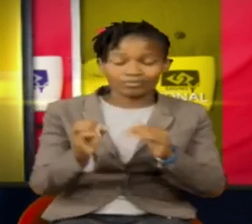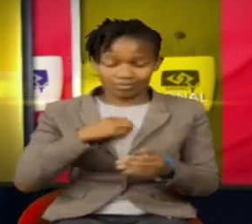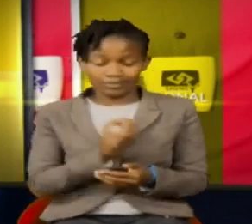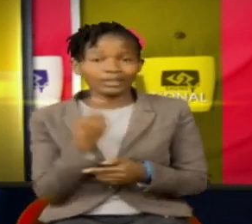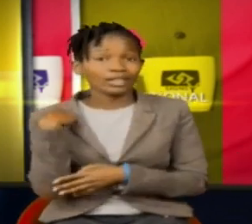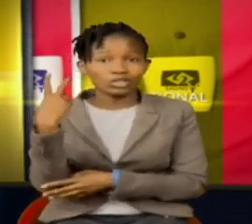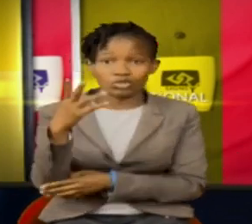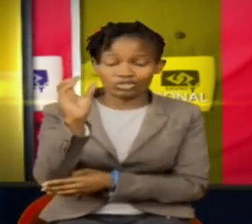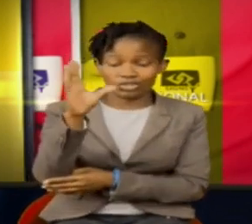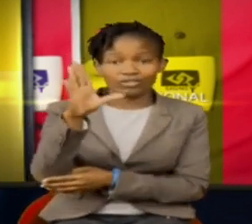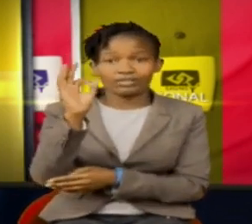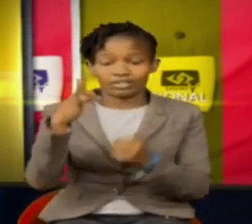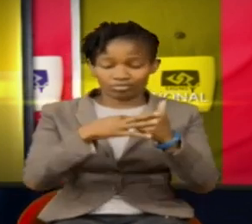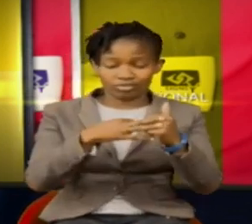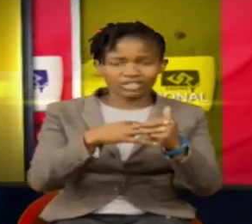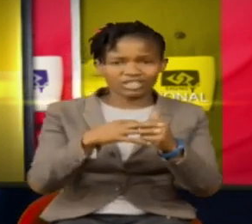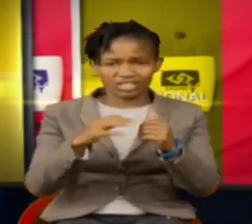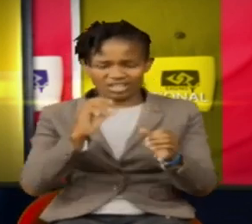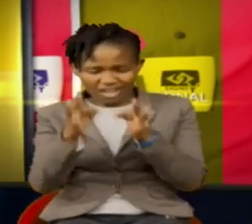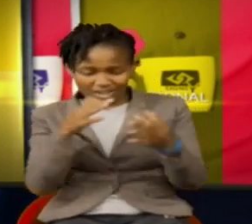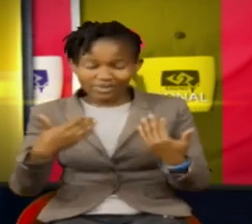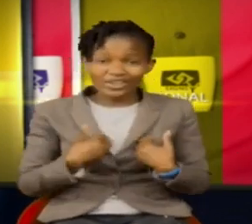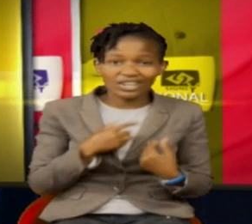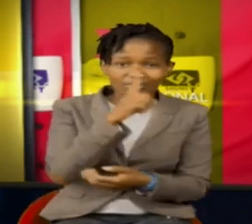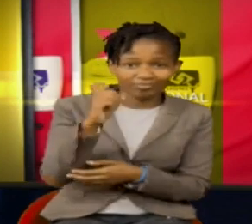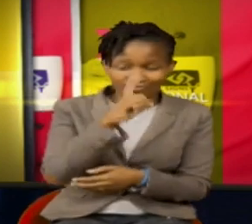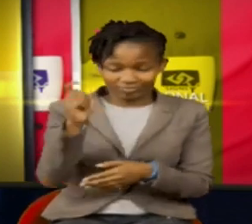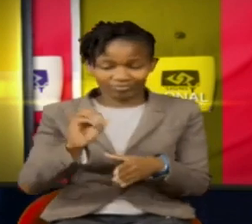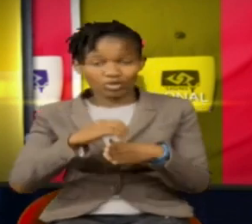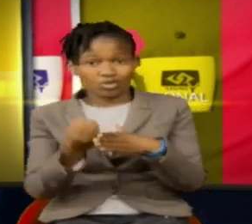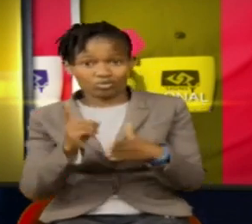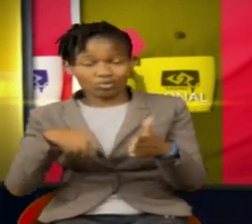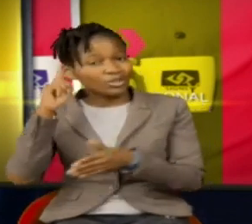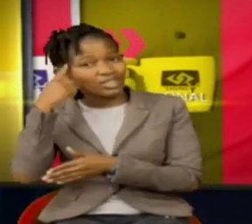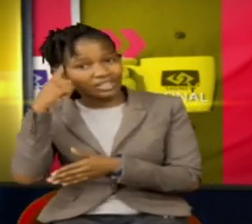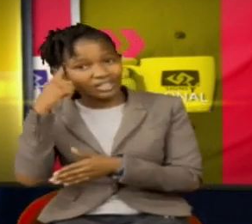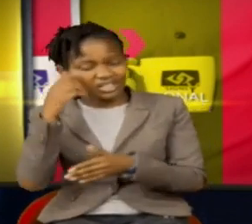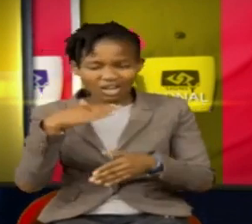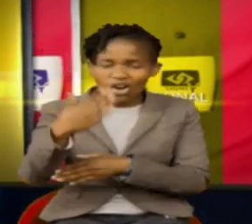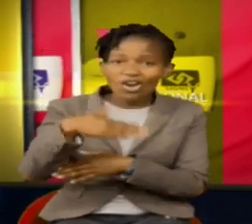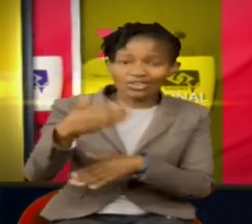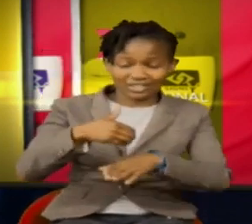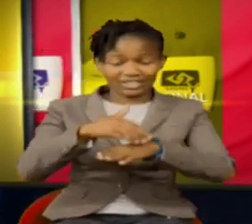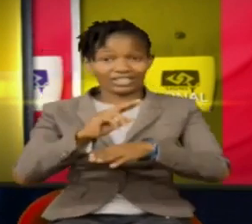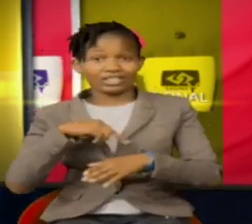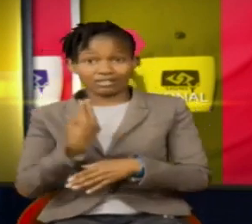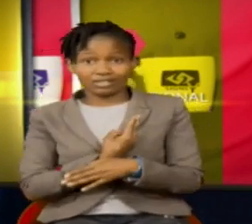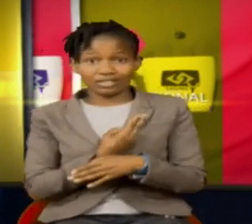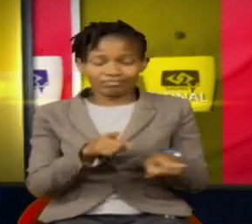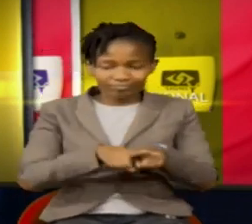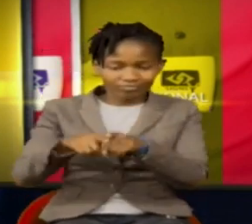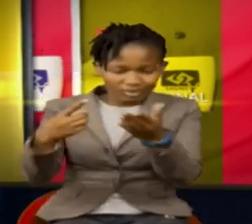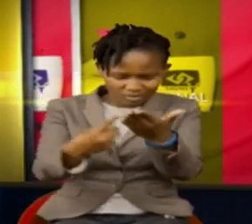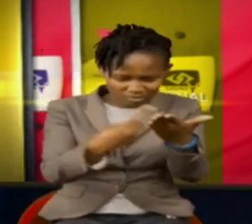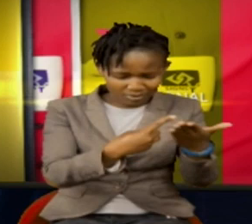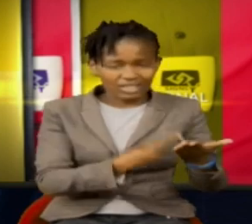is 20508. If you got any suggestion or comment or question as well, you can always send in and we shall be engaging